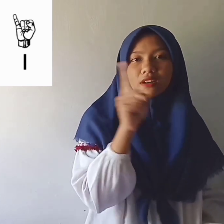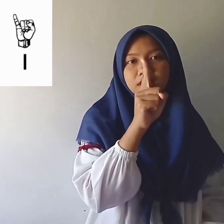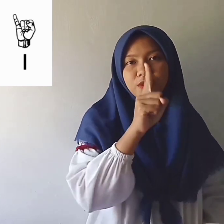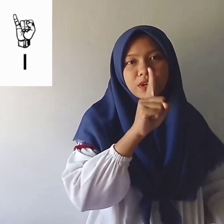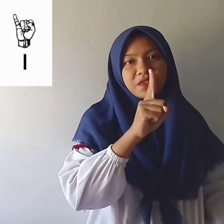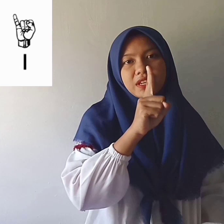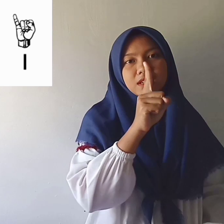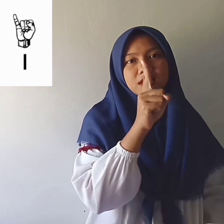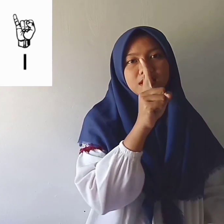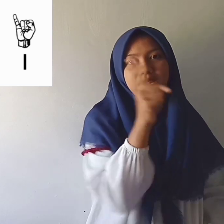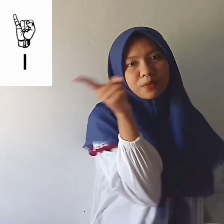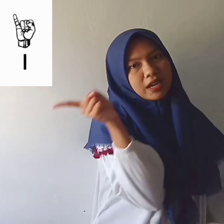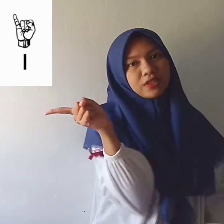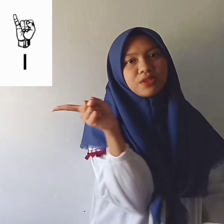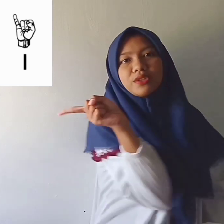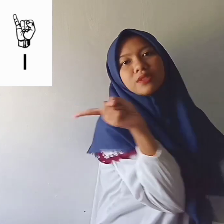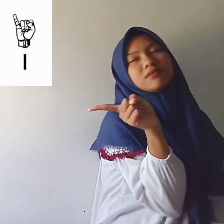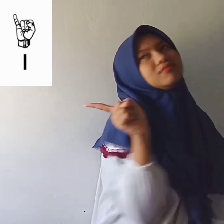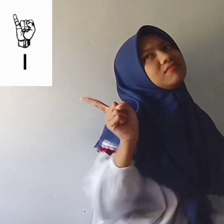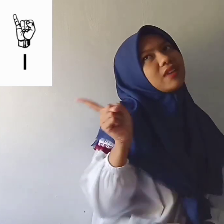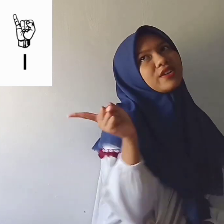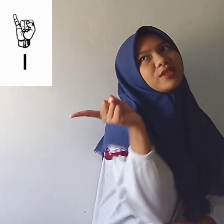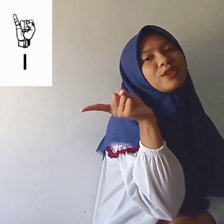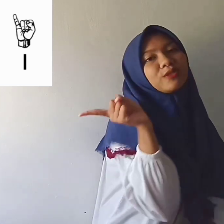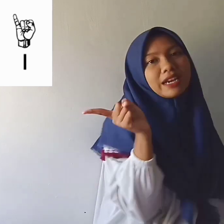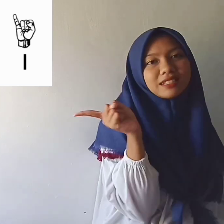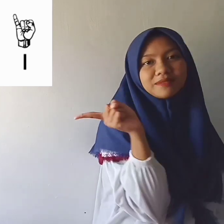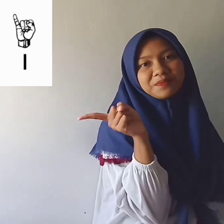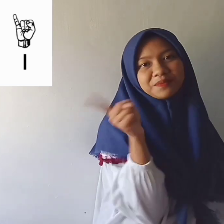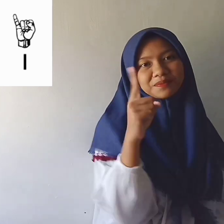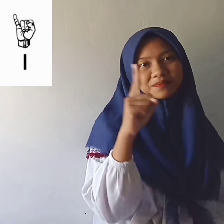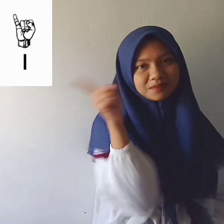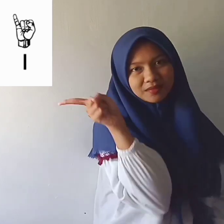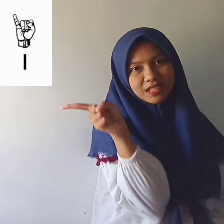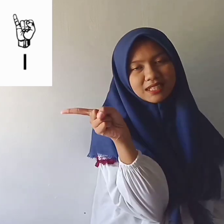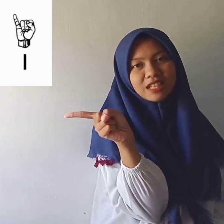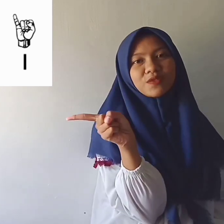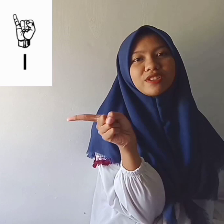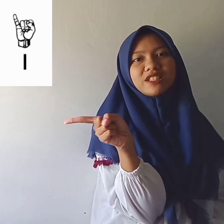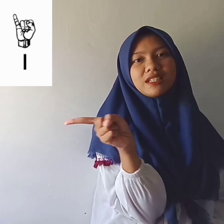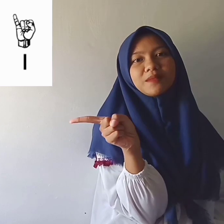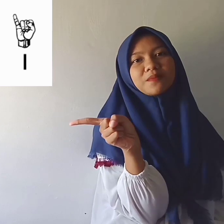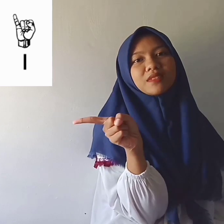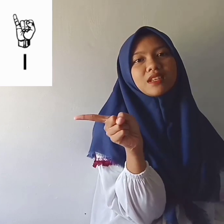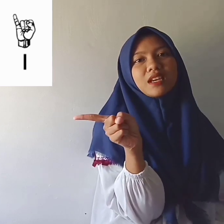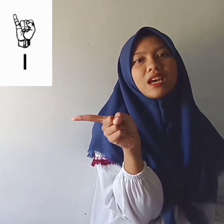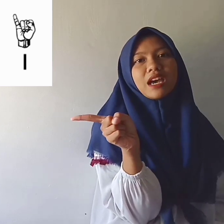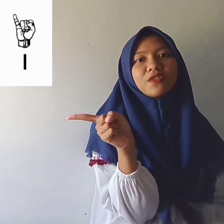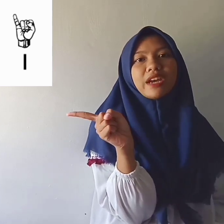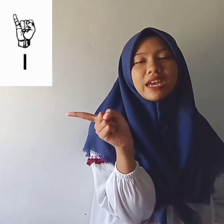only 1 finger and point out to your, your right. It stands for G. And for